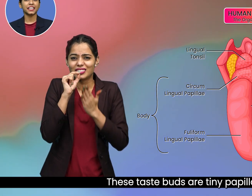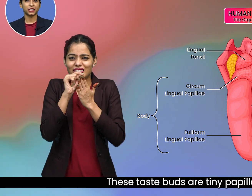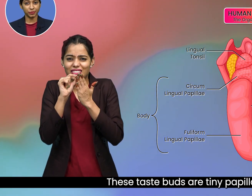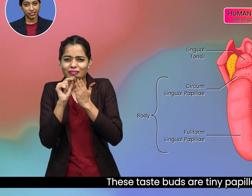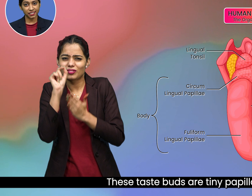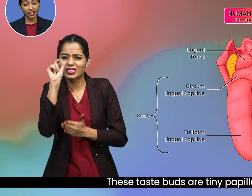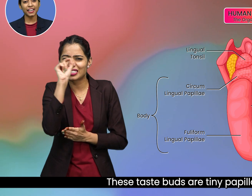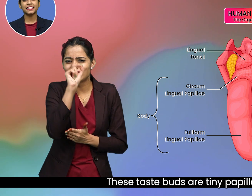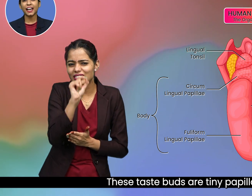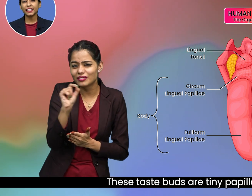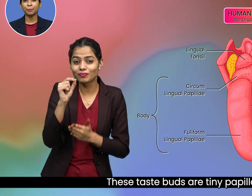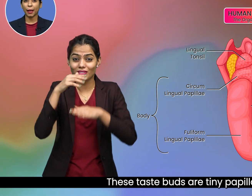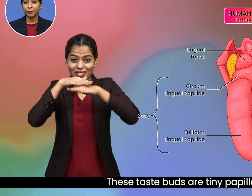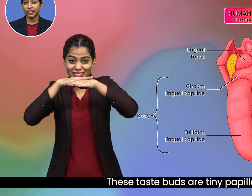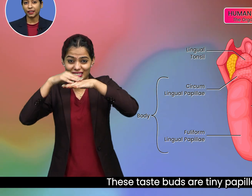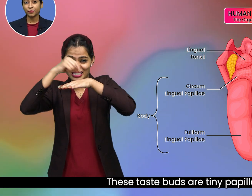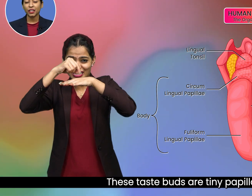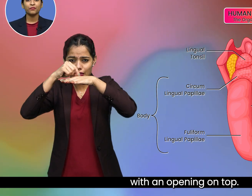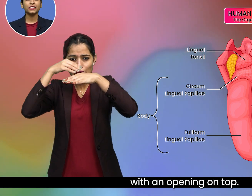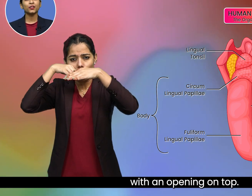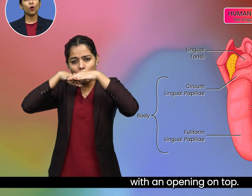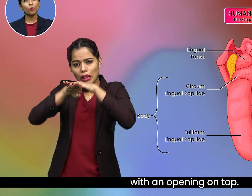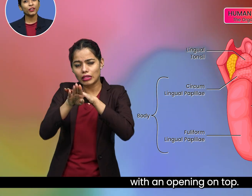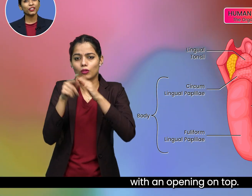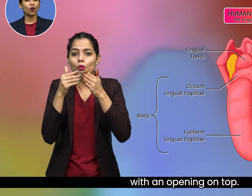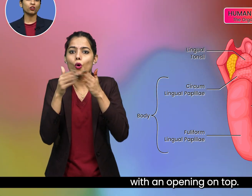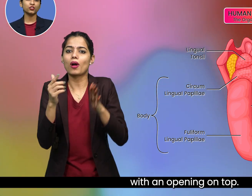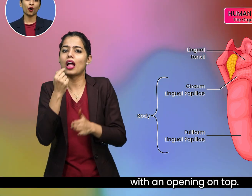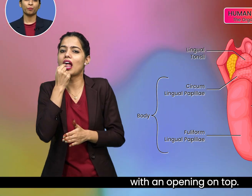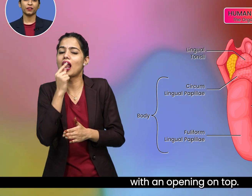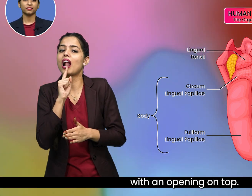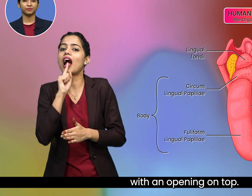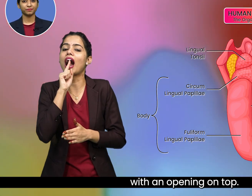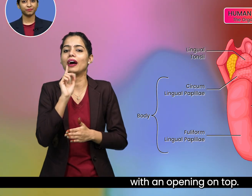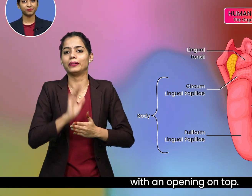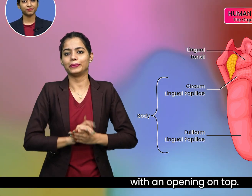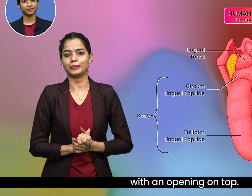These taste buds are tiny papillae with an opening on top.